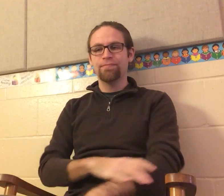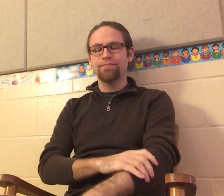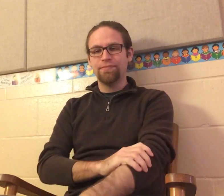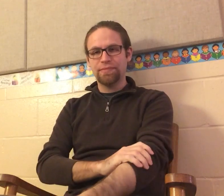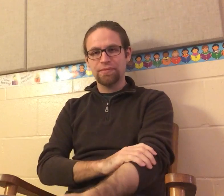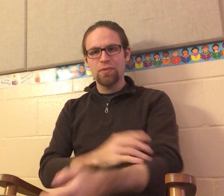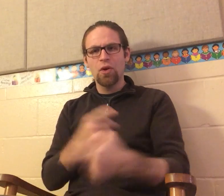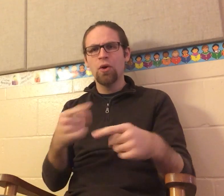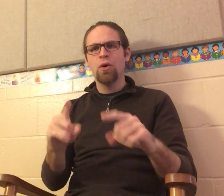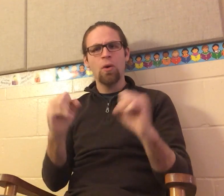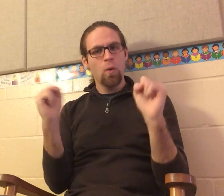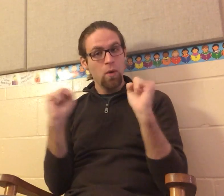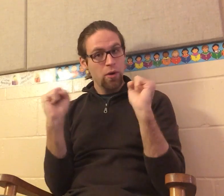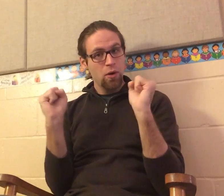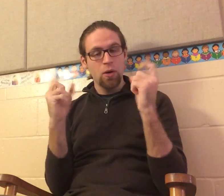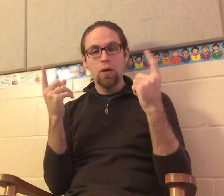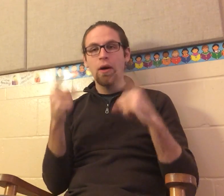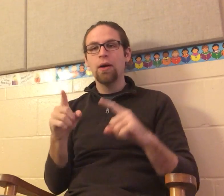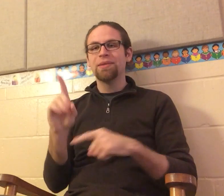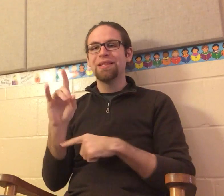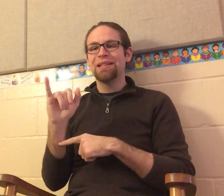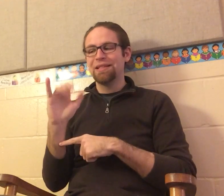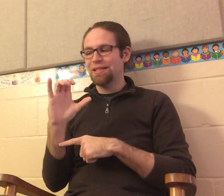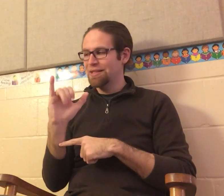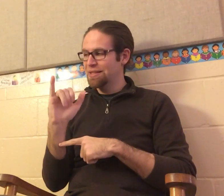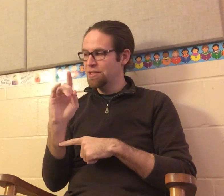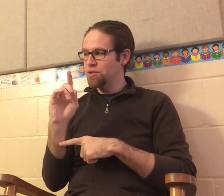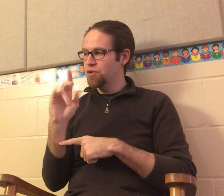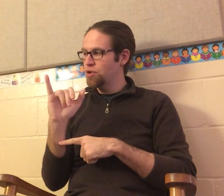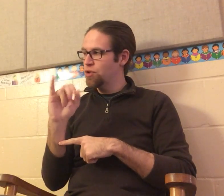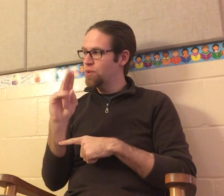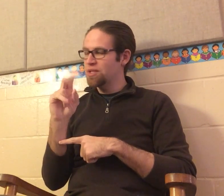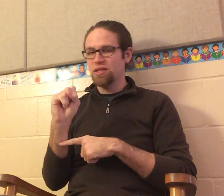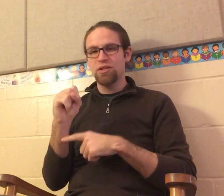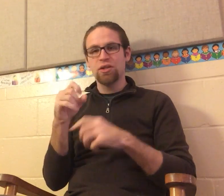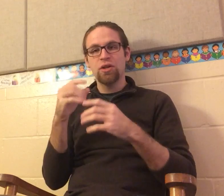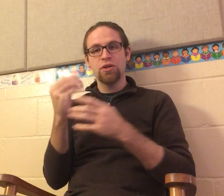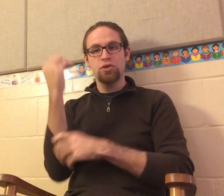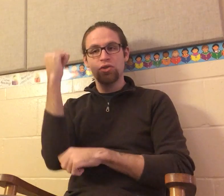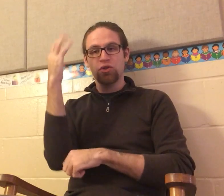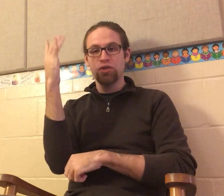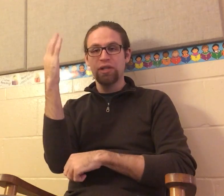During winter, deciduous trees rely on the food they previously produced.